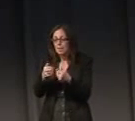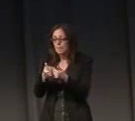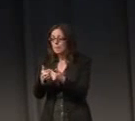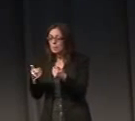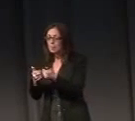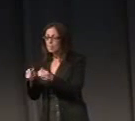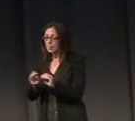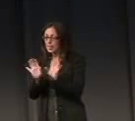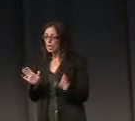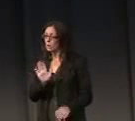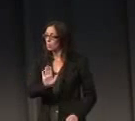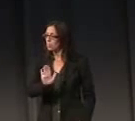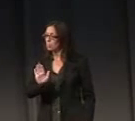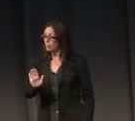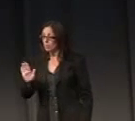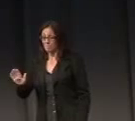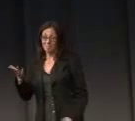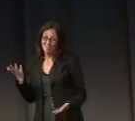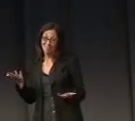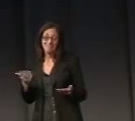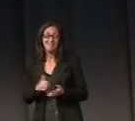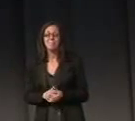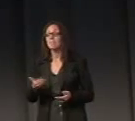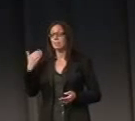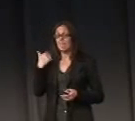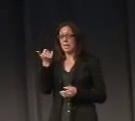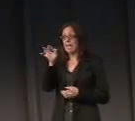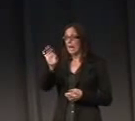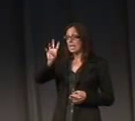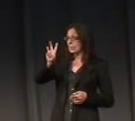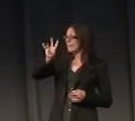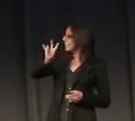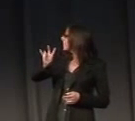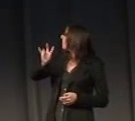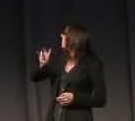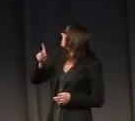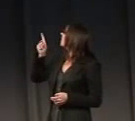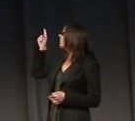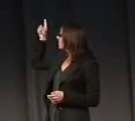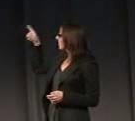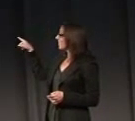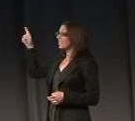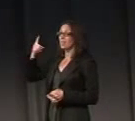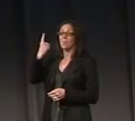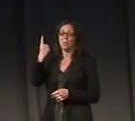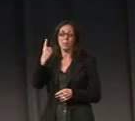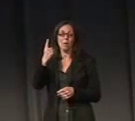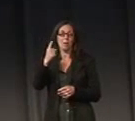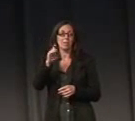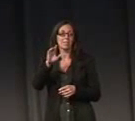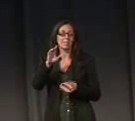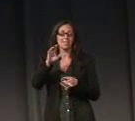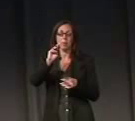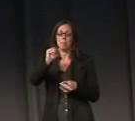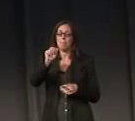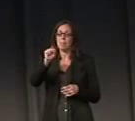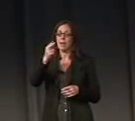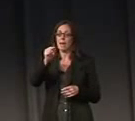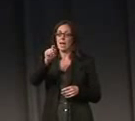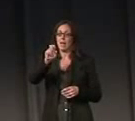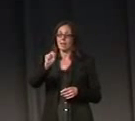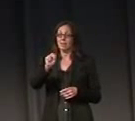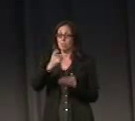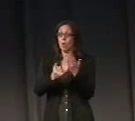In 1957, at the height of mathematical formalization, Vannevar Bush, initiator of the Manhattan Project and champion of the National